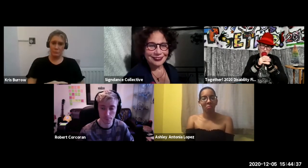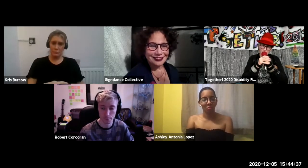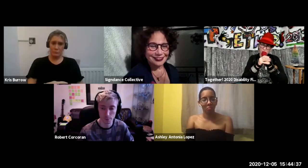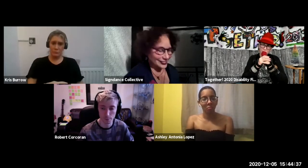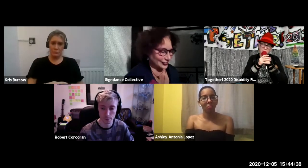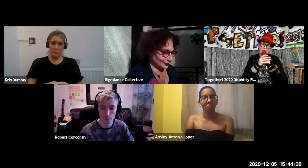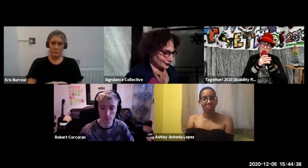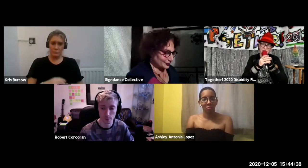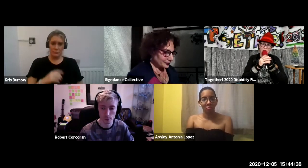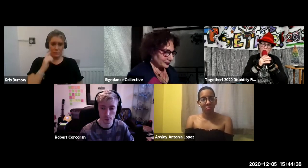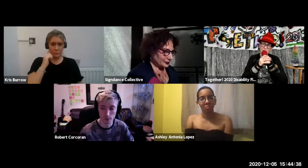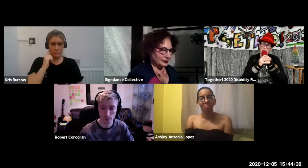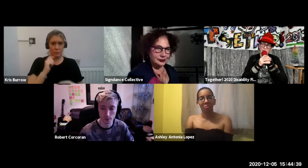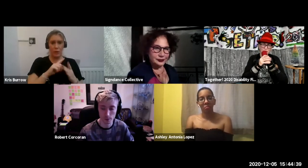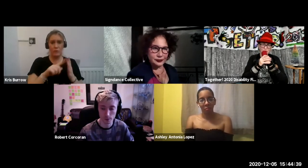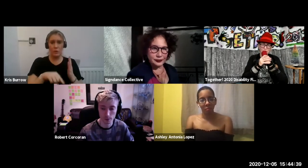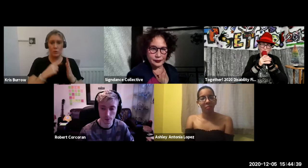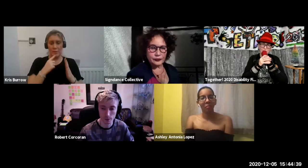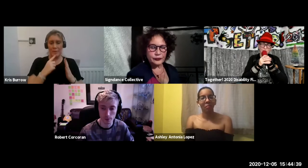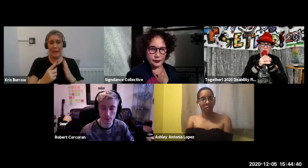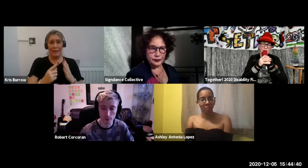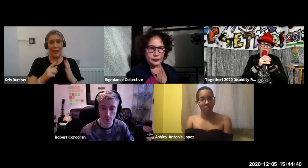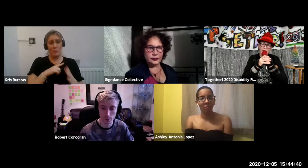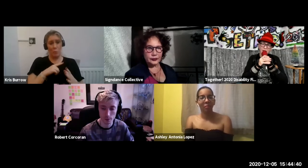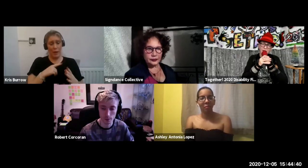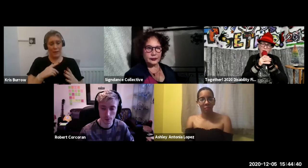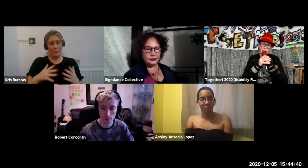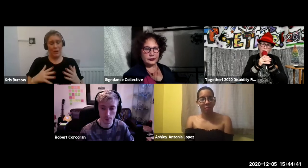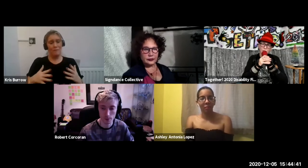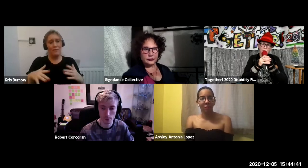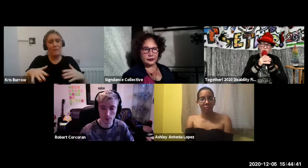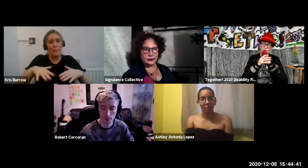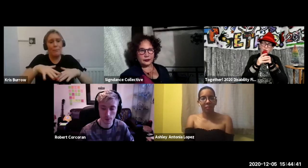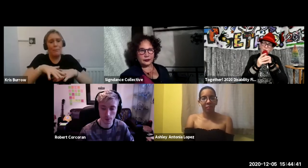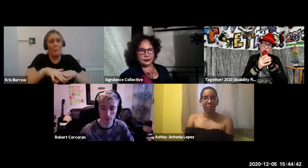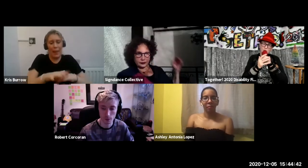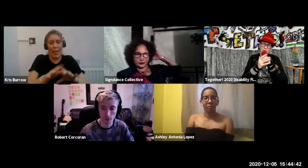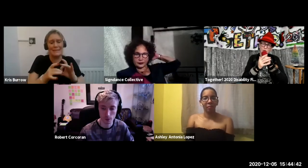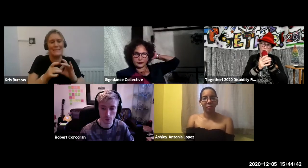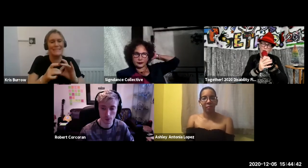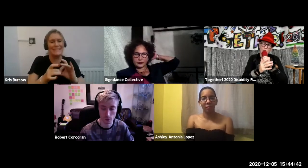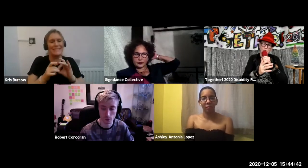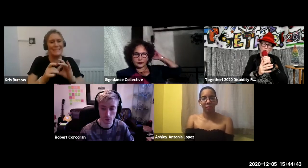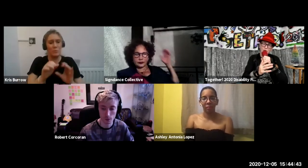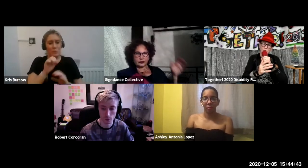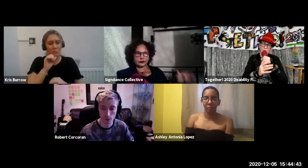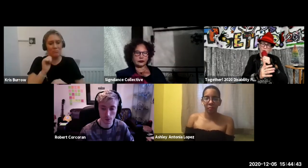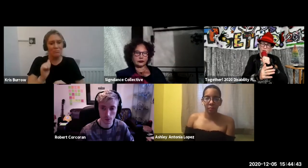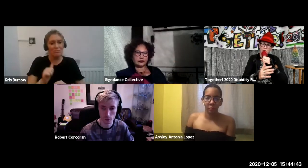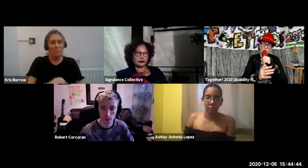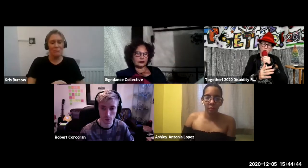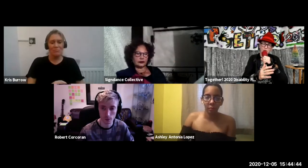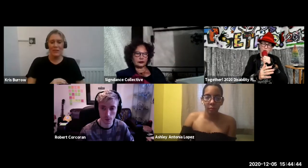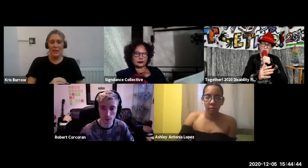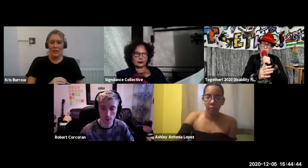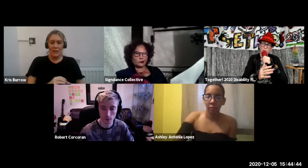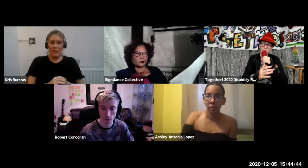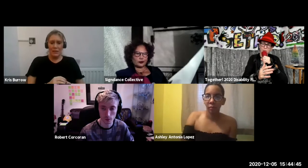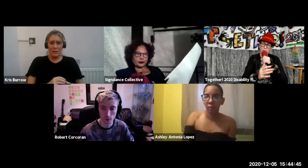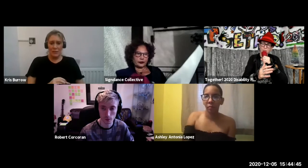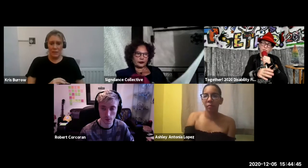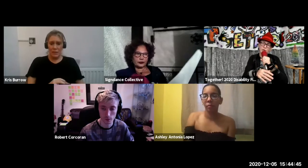So it's become very blended again, which I think is lovely. And was it very much often the case that there wasn't any